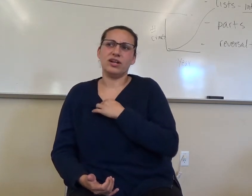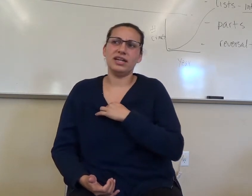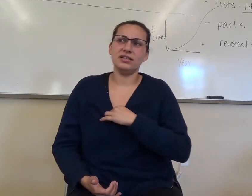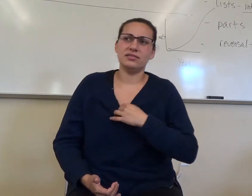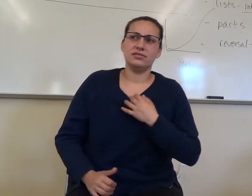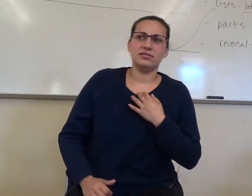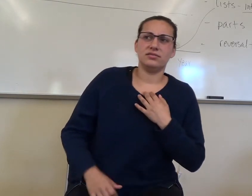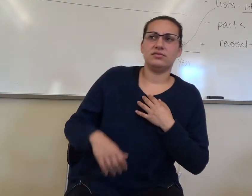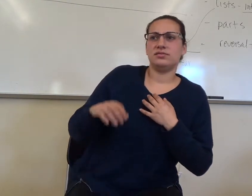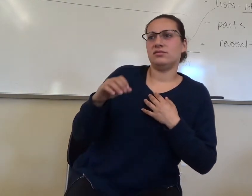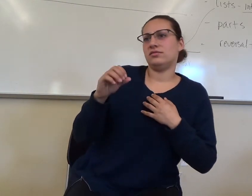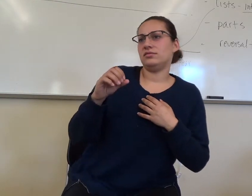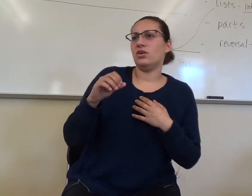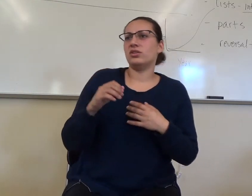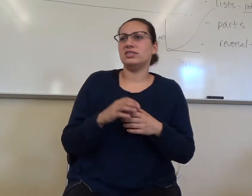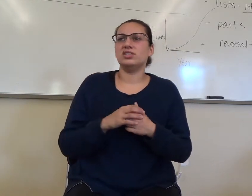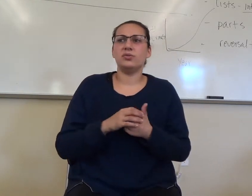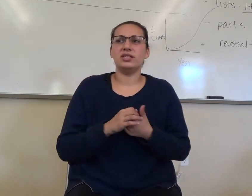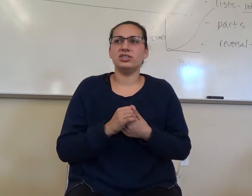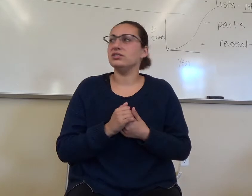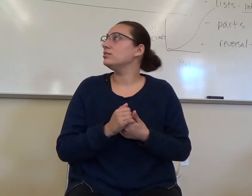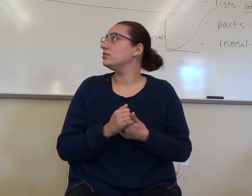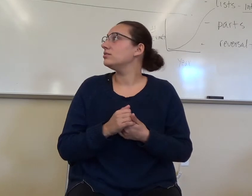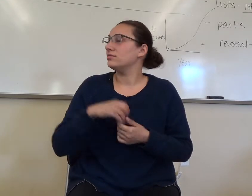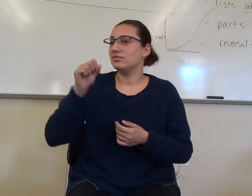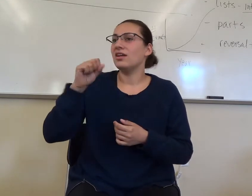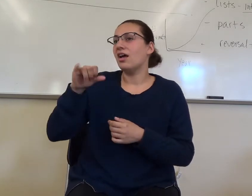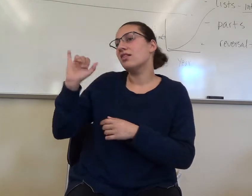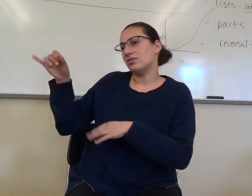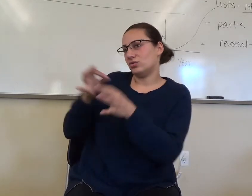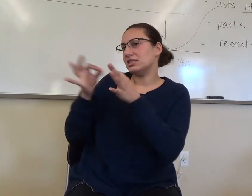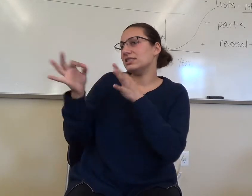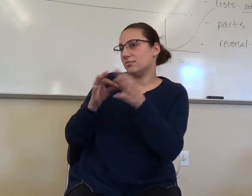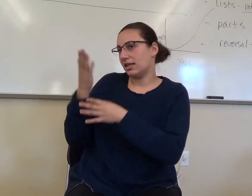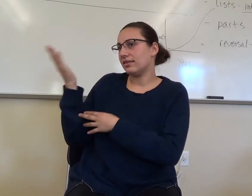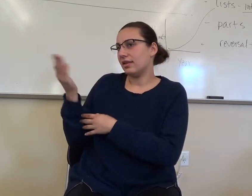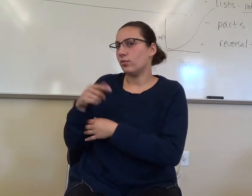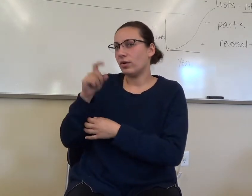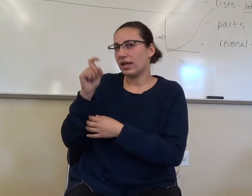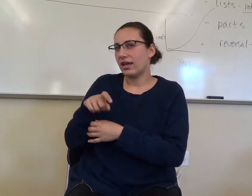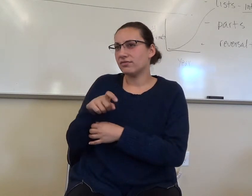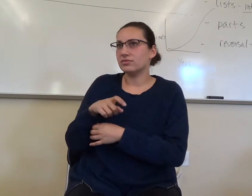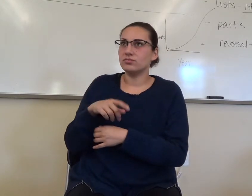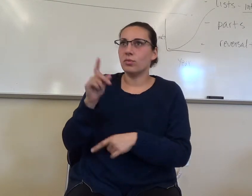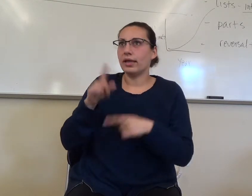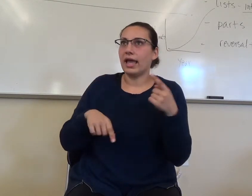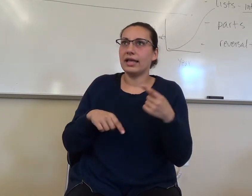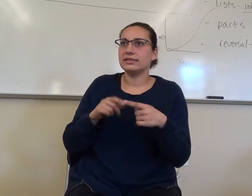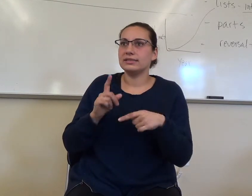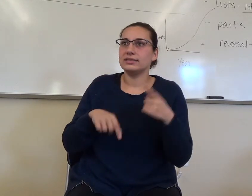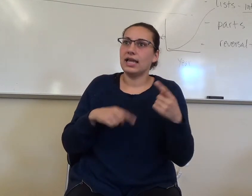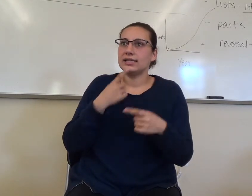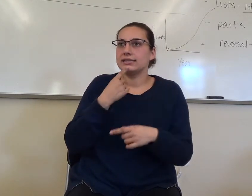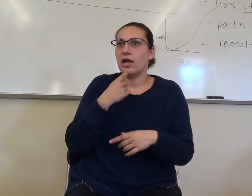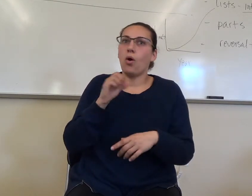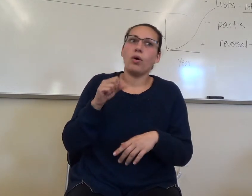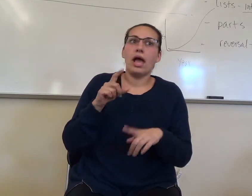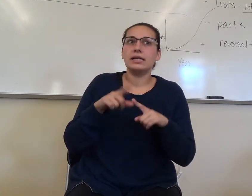right? Well, that's what we're. Or the situation. That's what this is gonna tell us. We can't just say it depends on the culture. We have